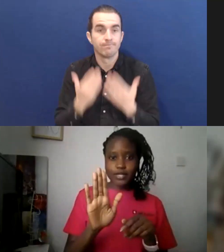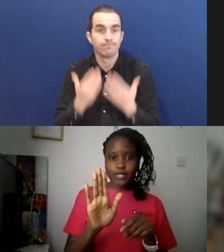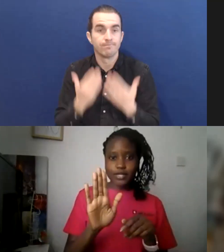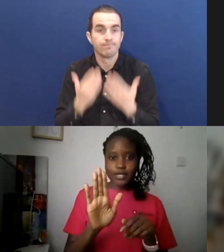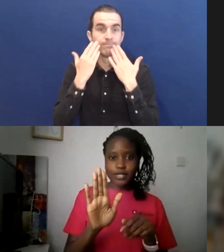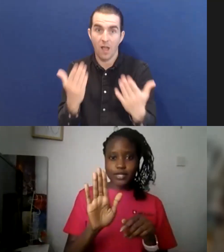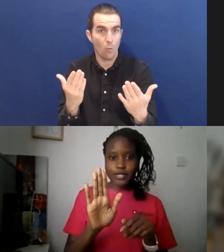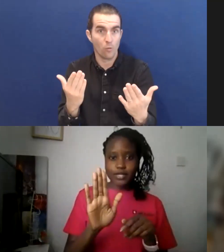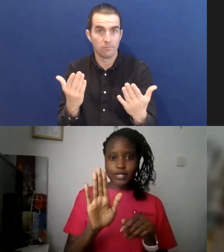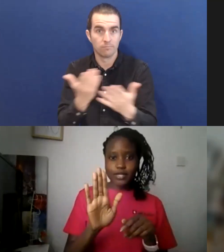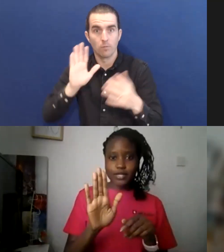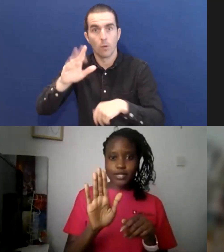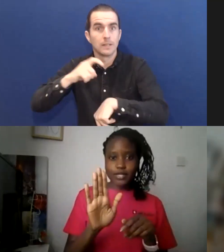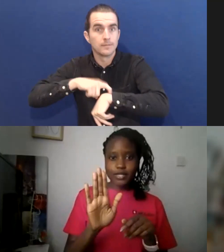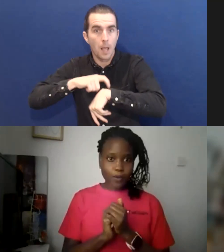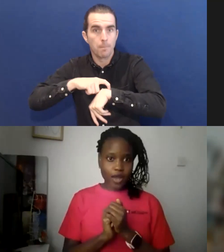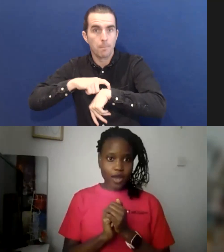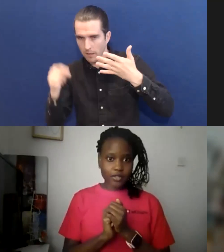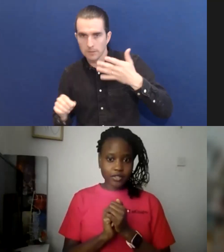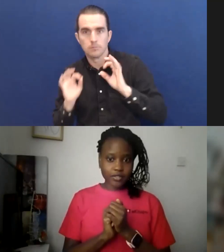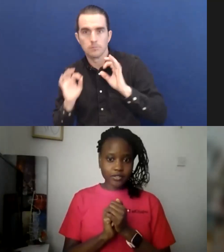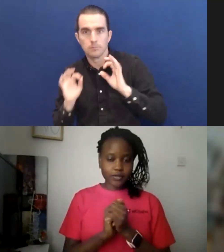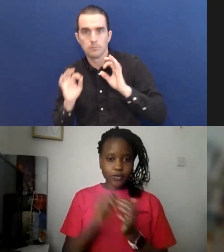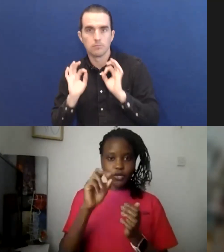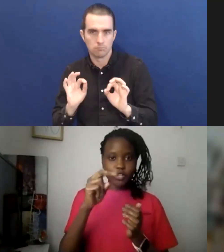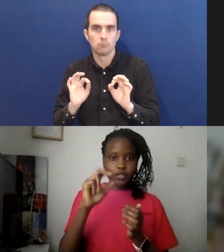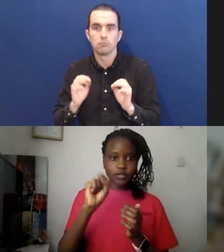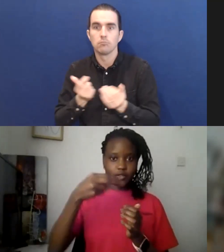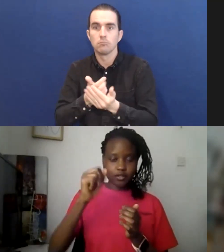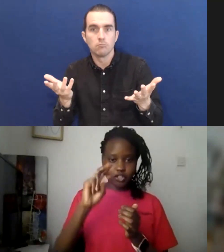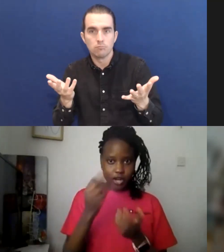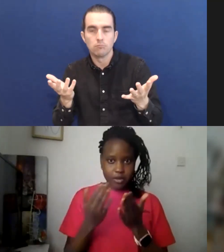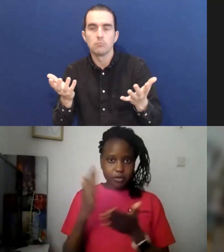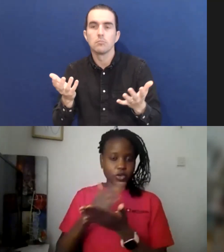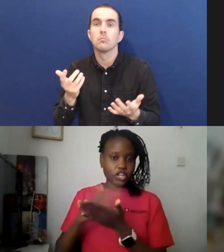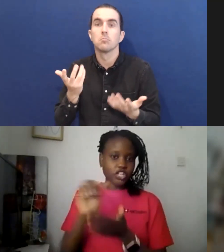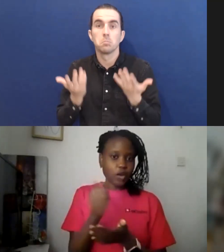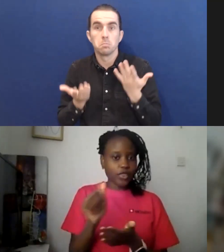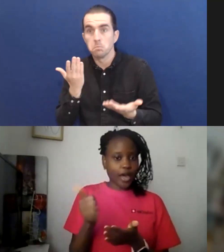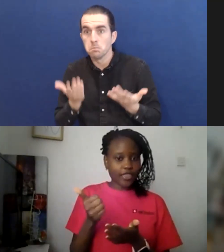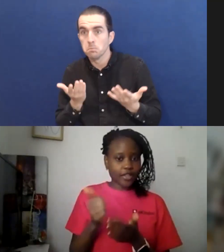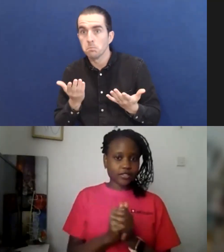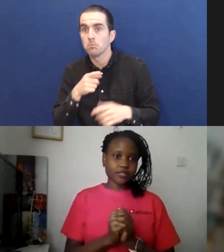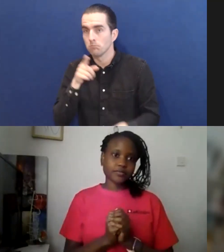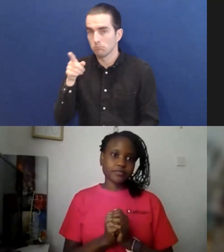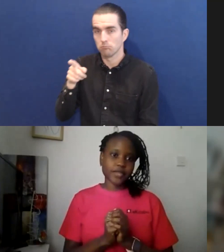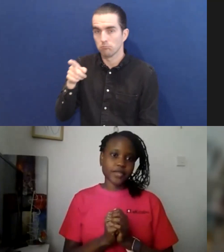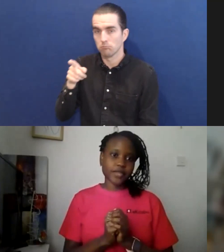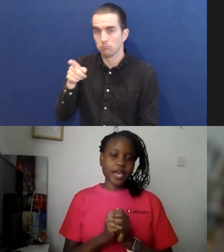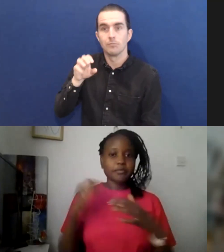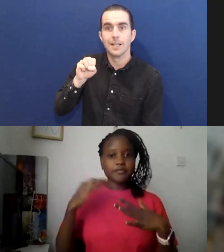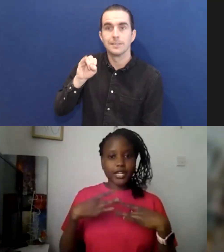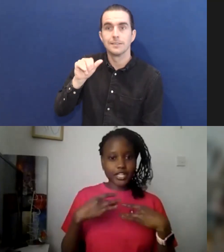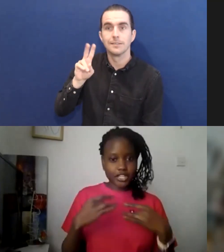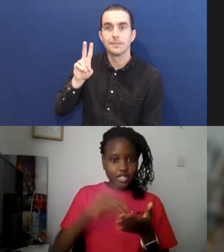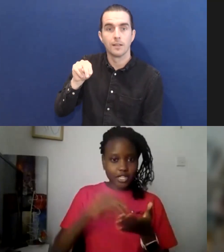sure with Sian, perhaps, who can perhaps share it with the others. And I would be very interested in learning more